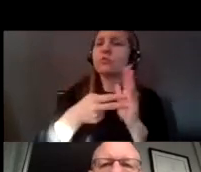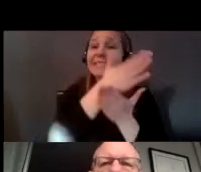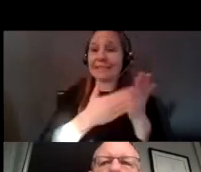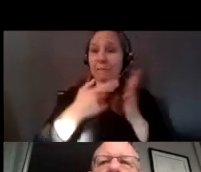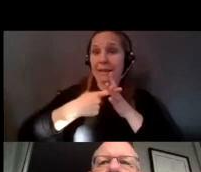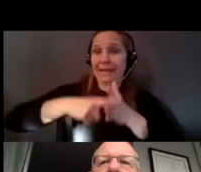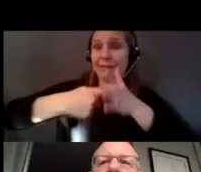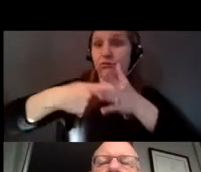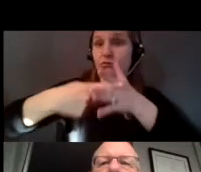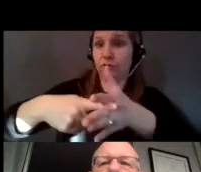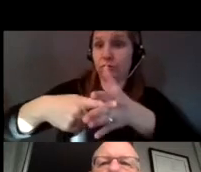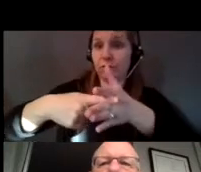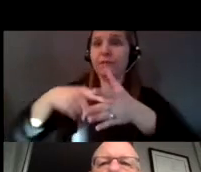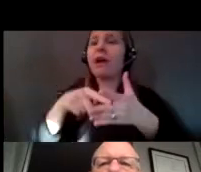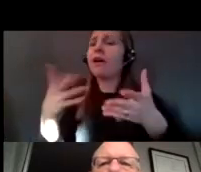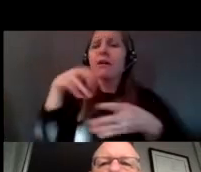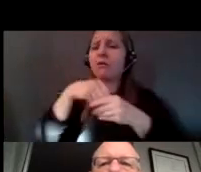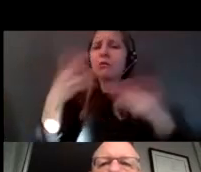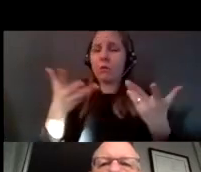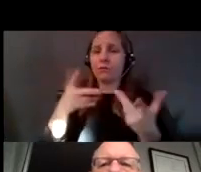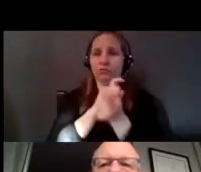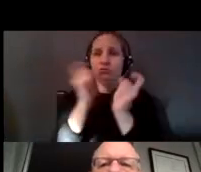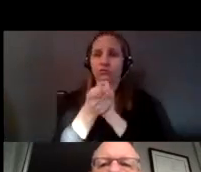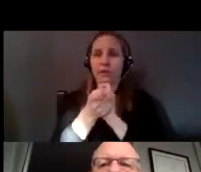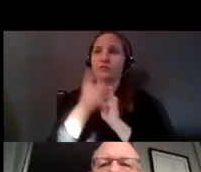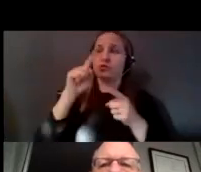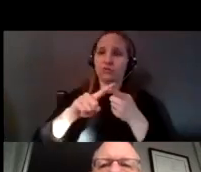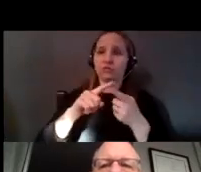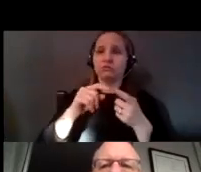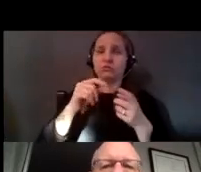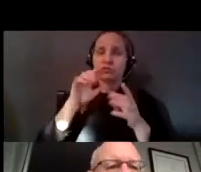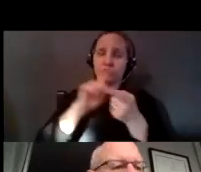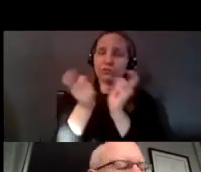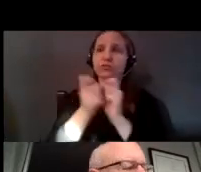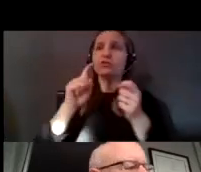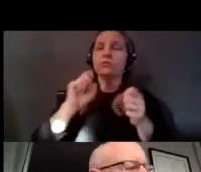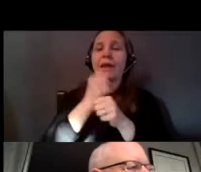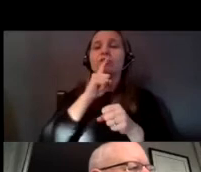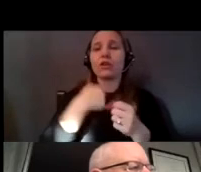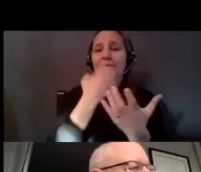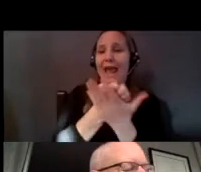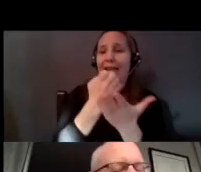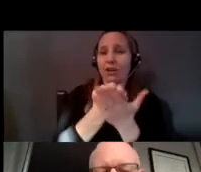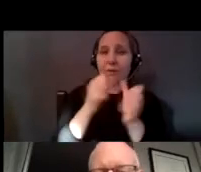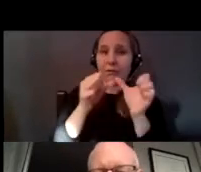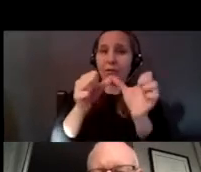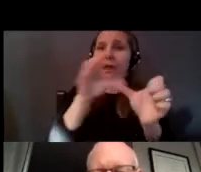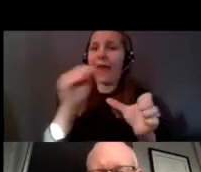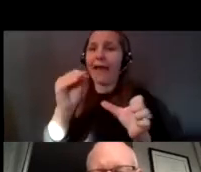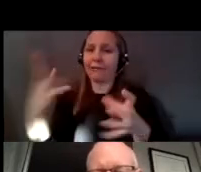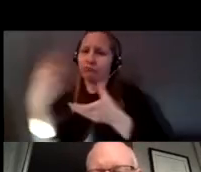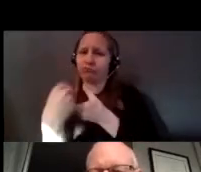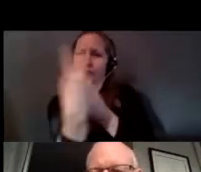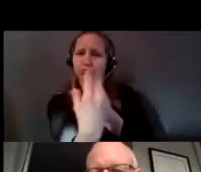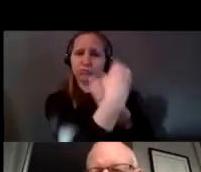including changes to enable economic innovation and inclusiveness are as